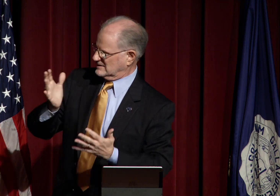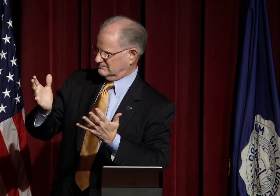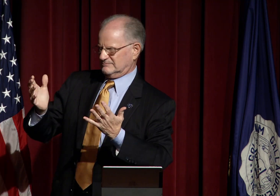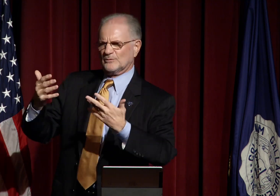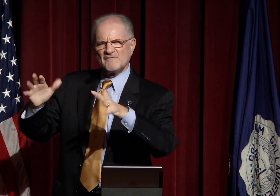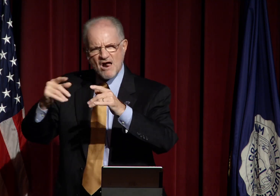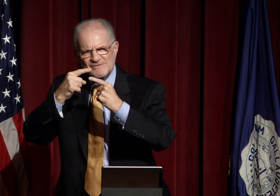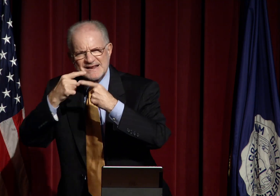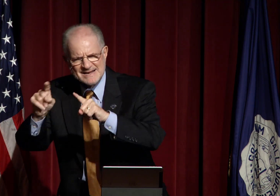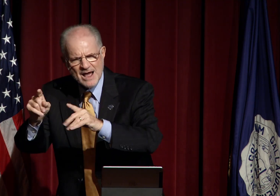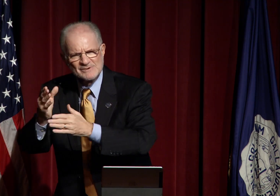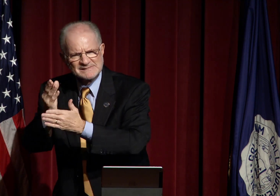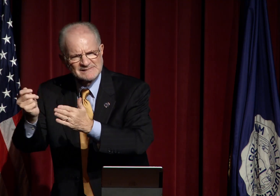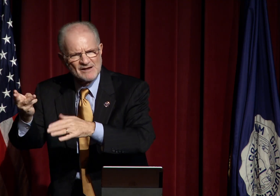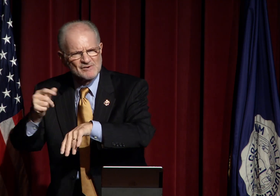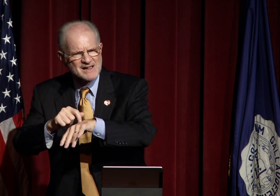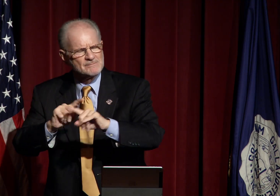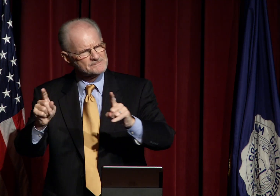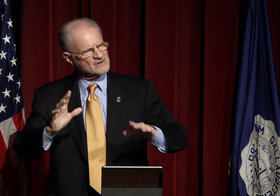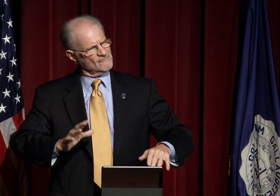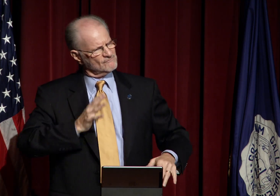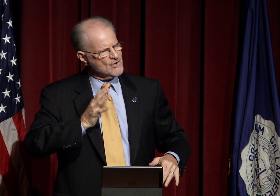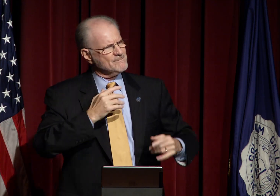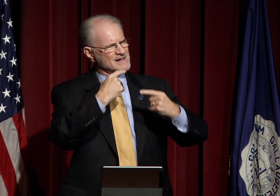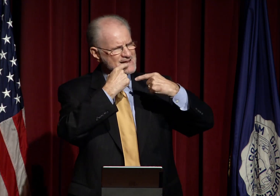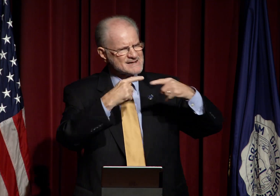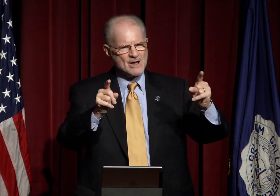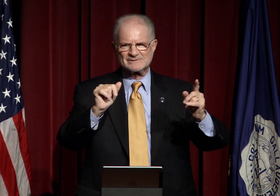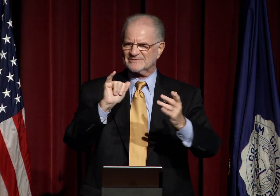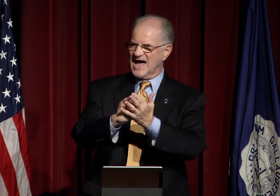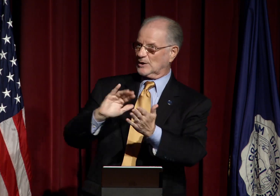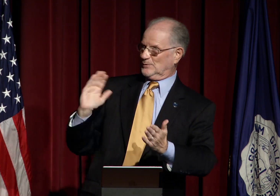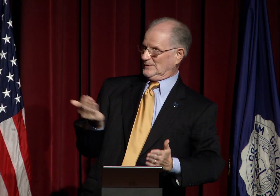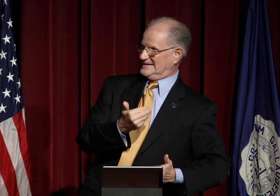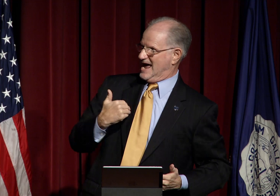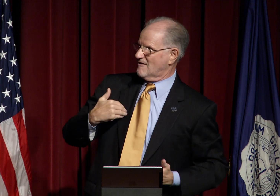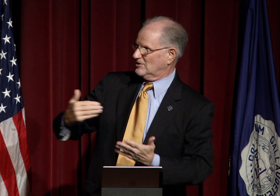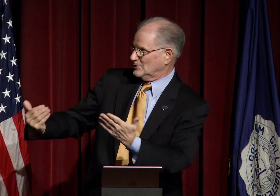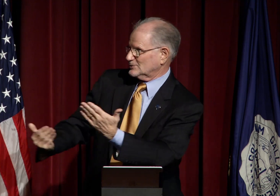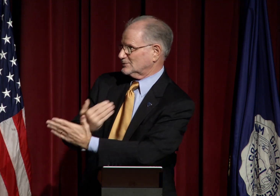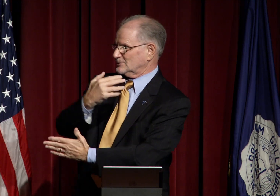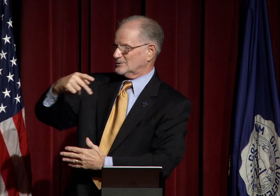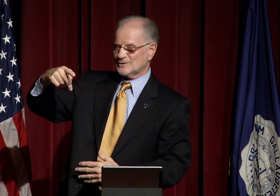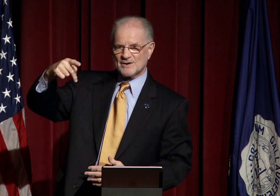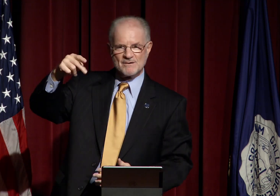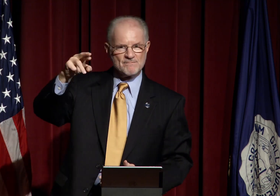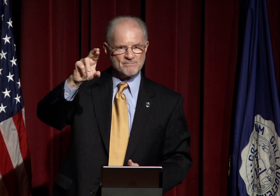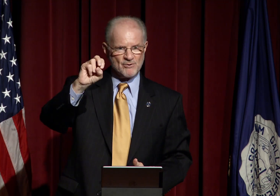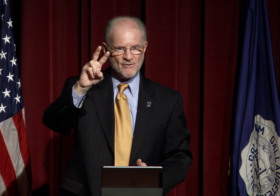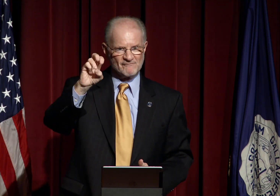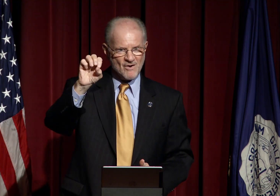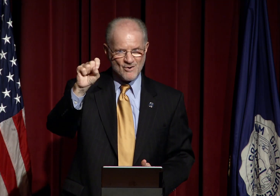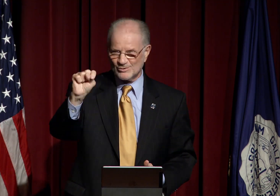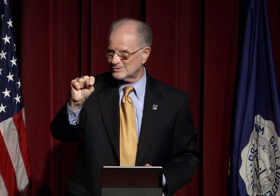And now I would also like to formally introduce, though it's already been announced, the fact that we have a